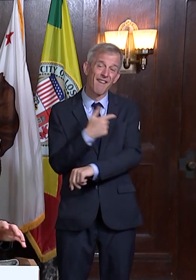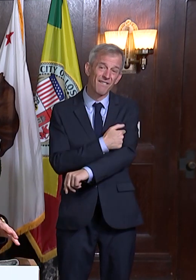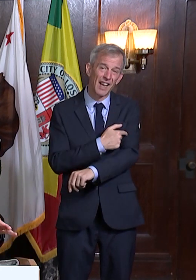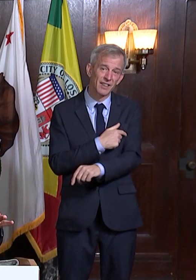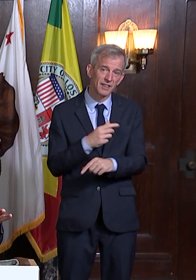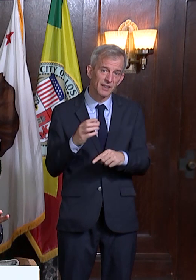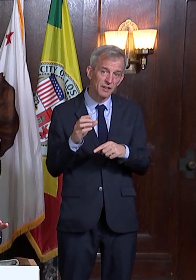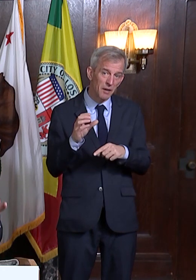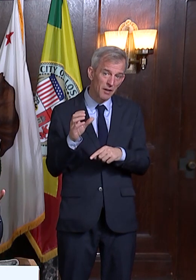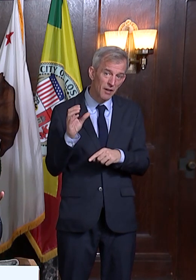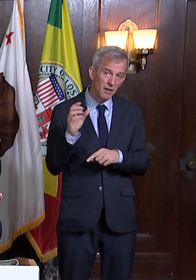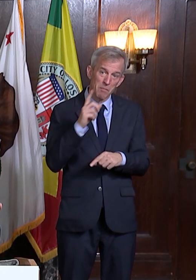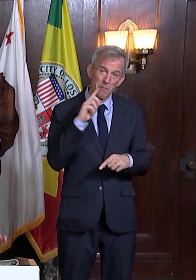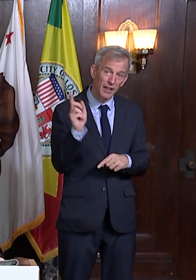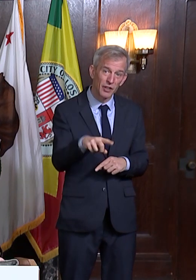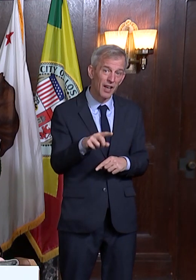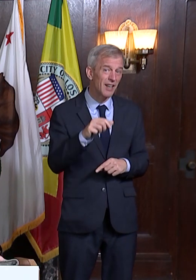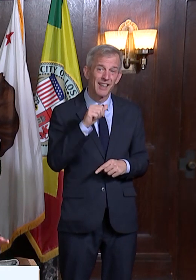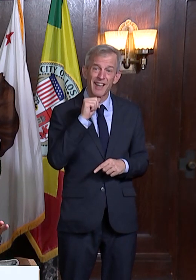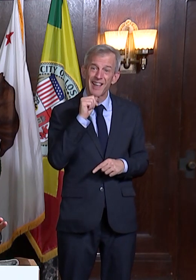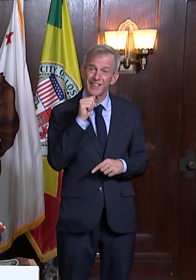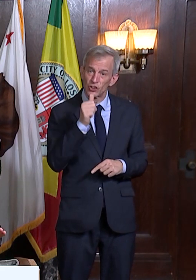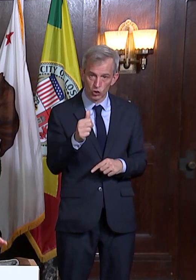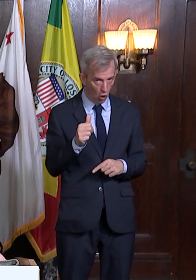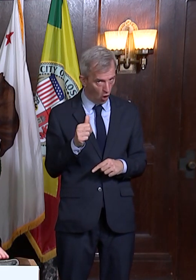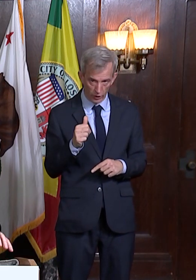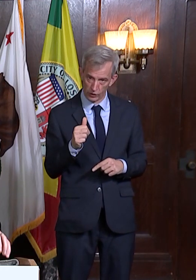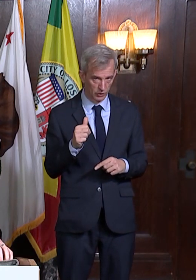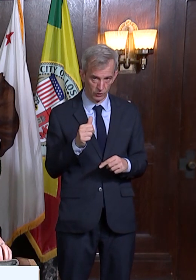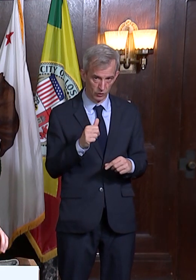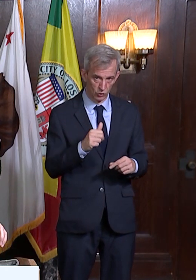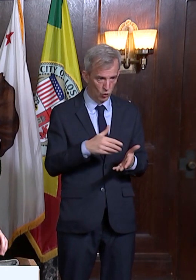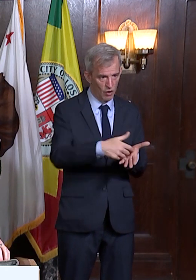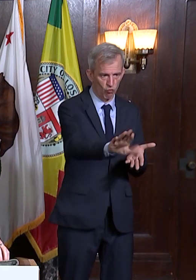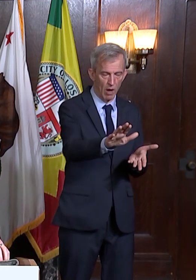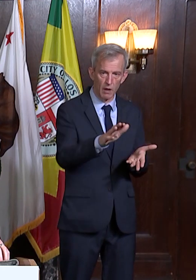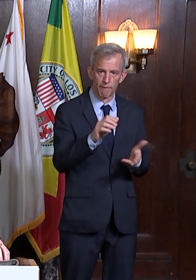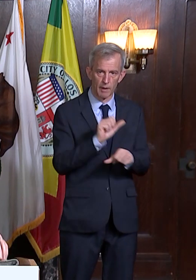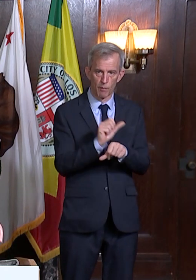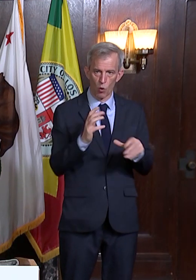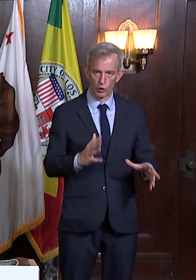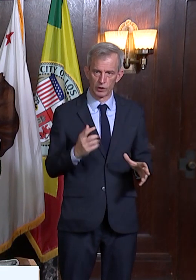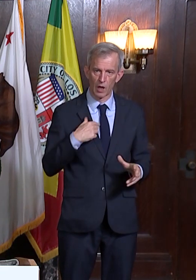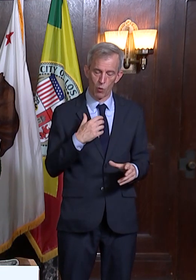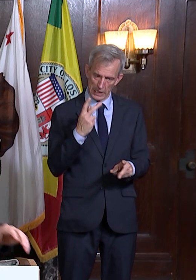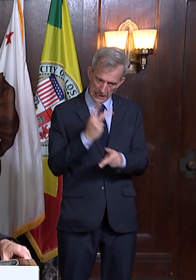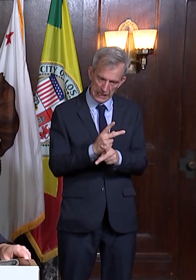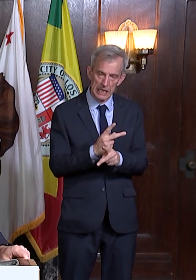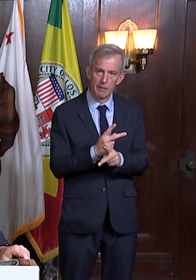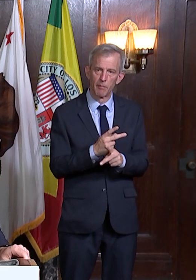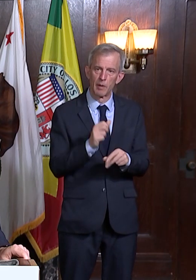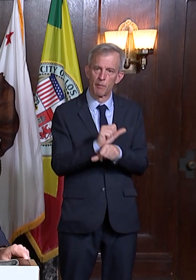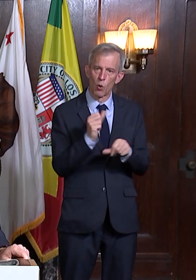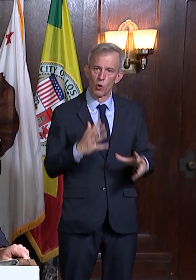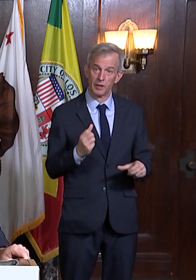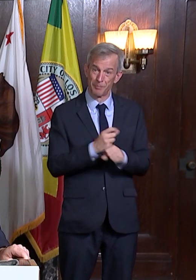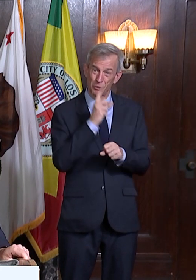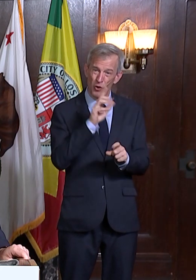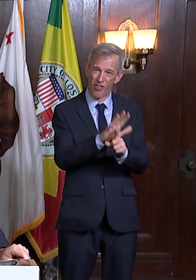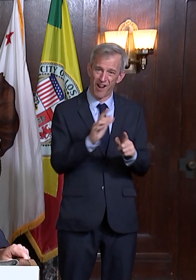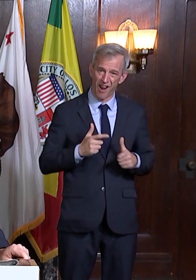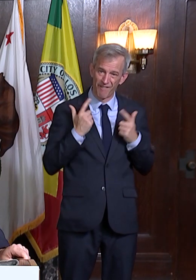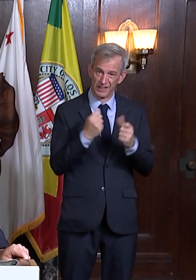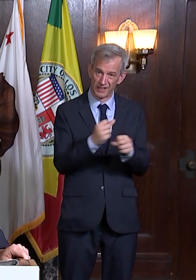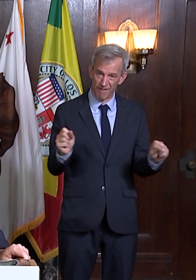employees. It's about, my goal is to keep every employee and to keep every employee safe. and to make sure their lives are safe. So